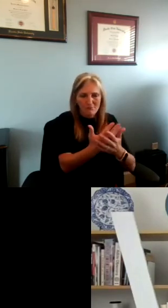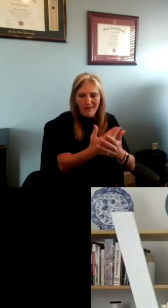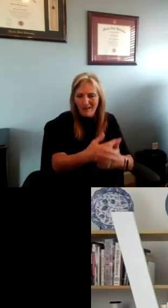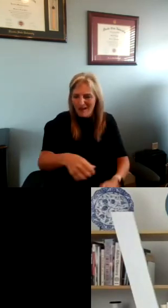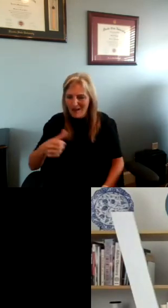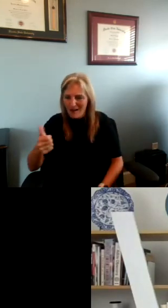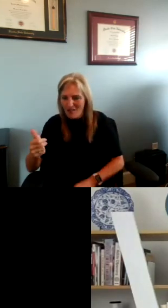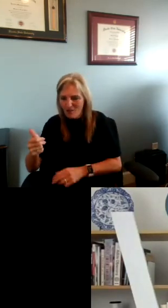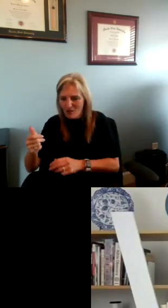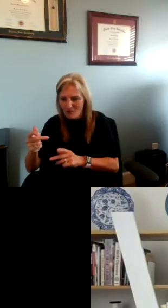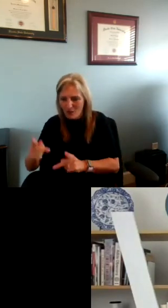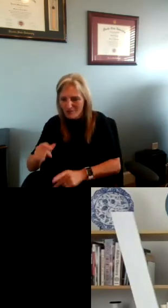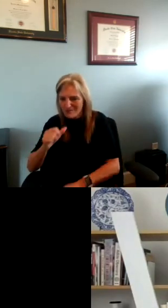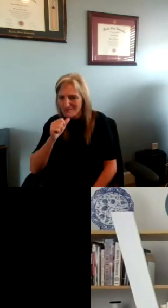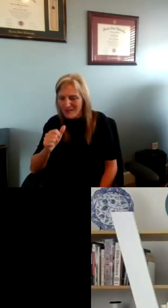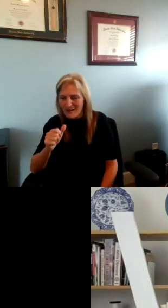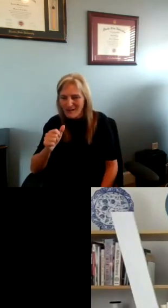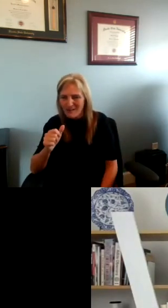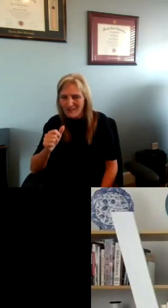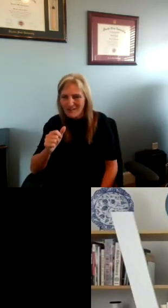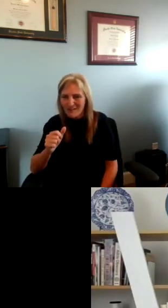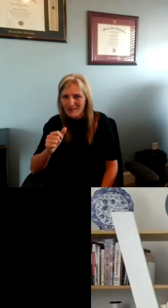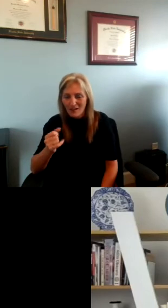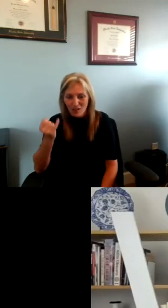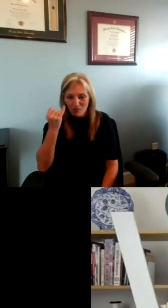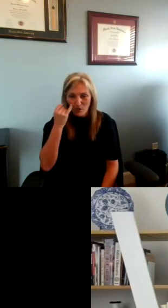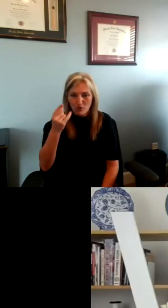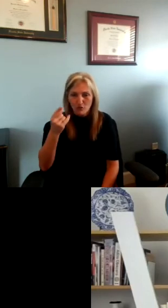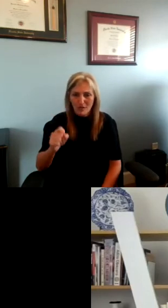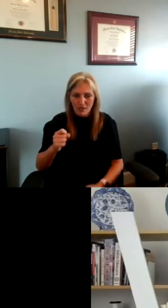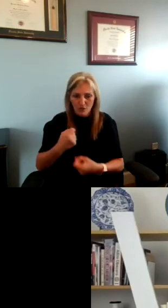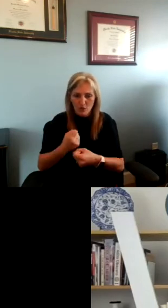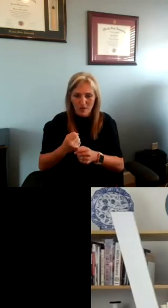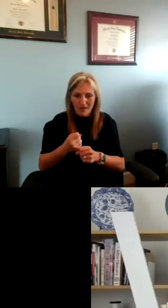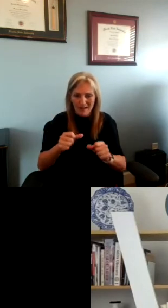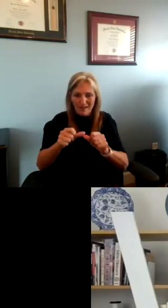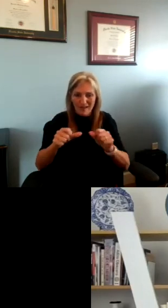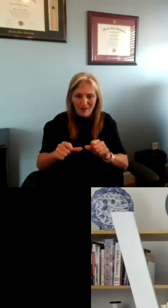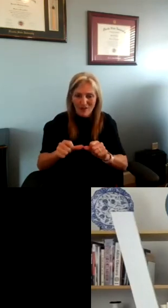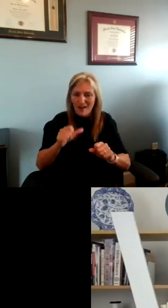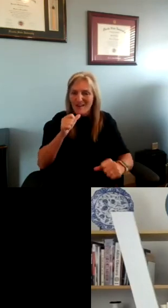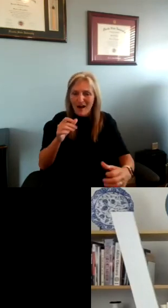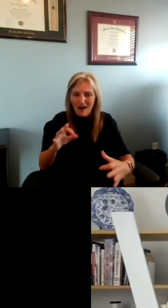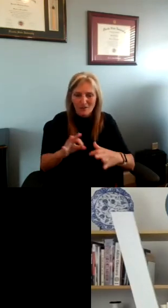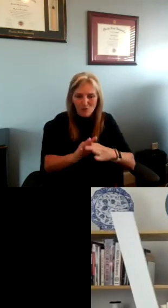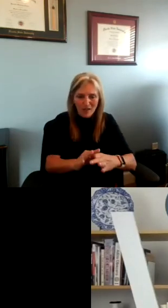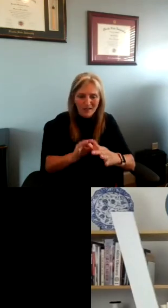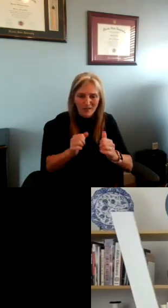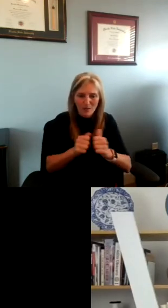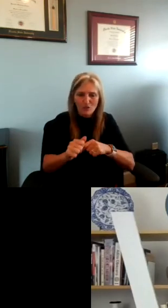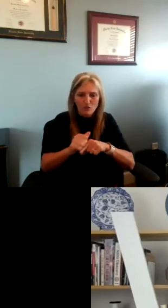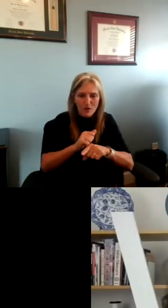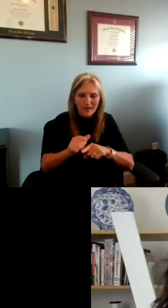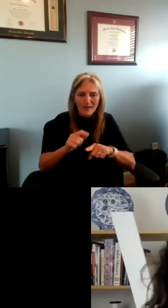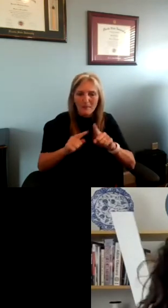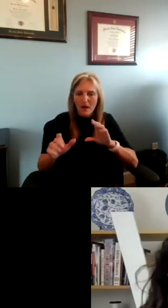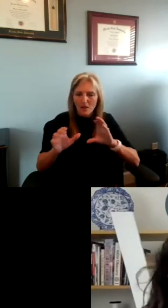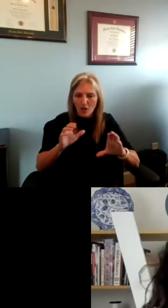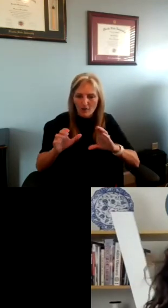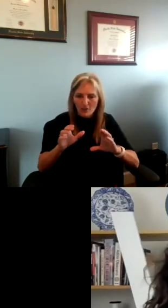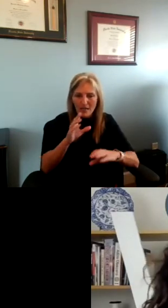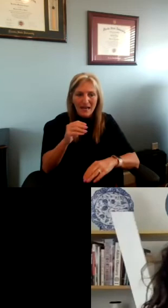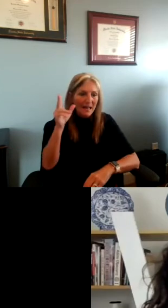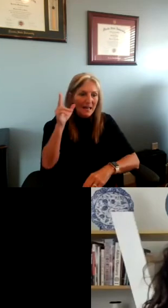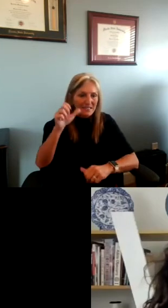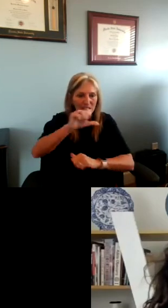person isn't. If we can create spaces that aren't about training, but are about conversations, about listening to